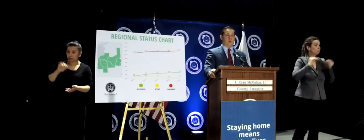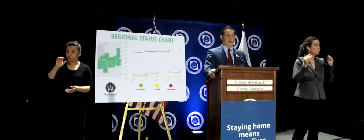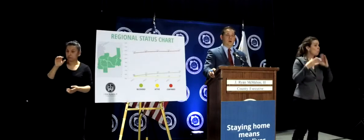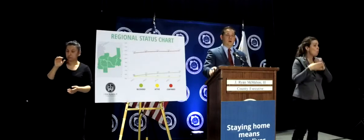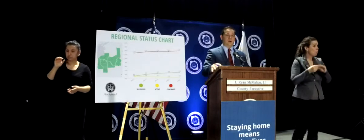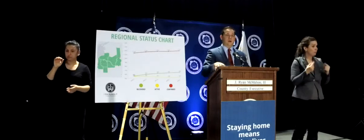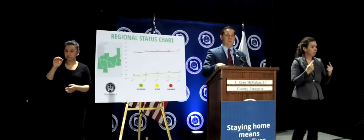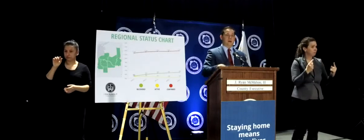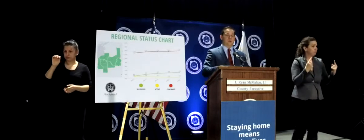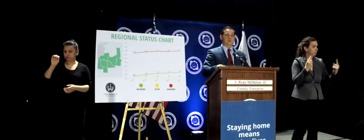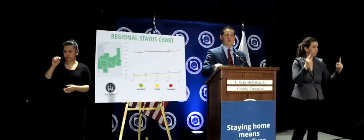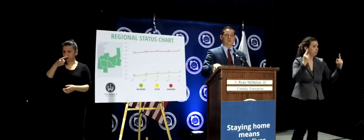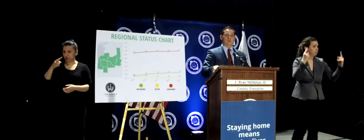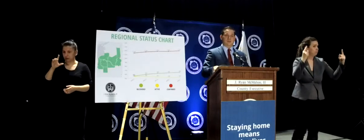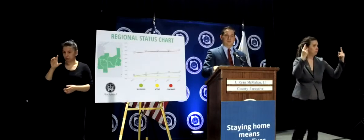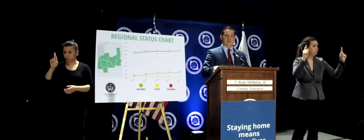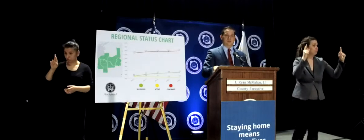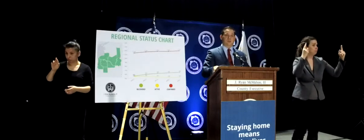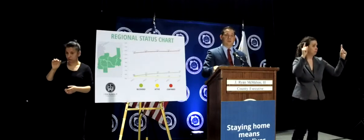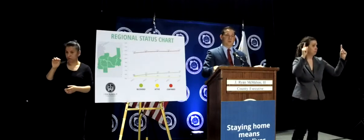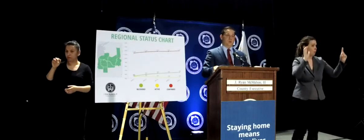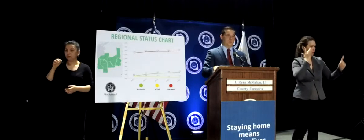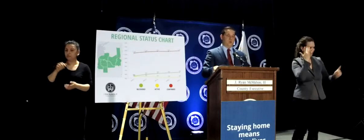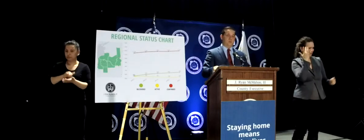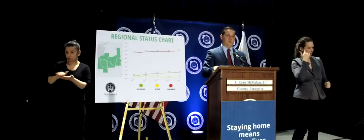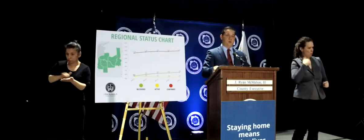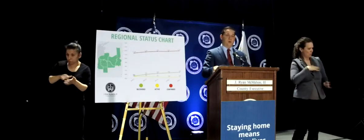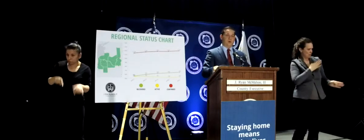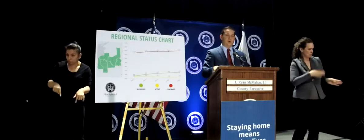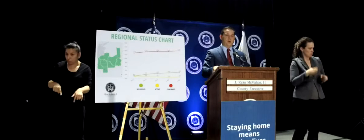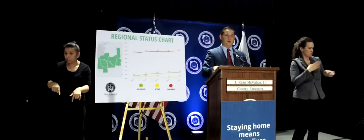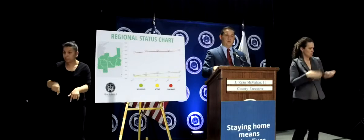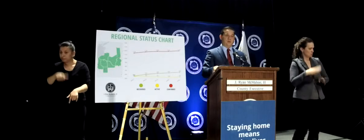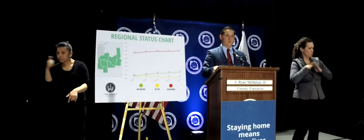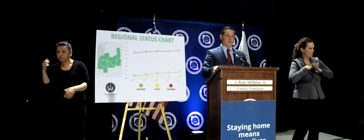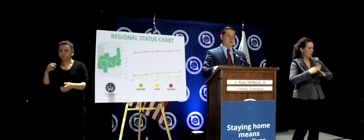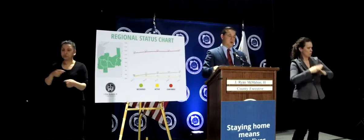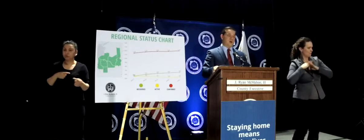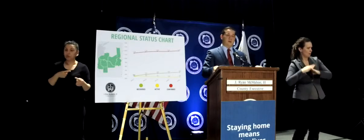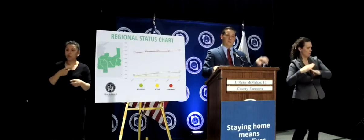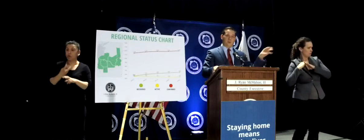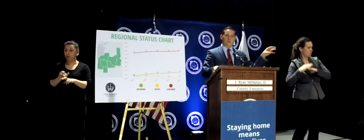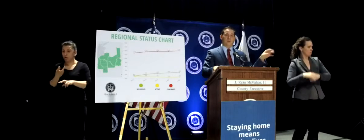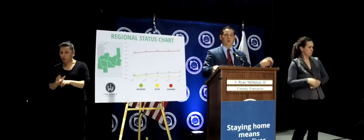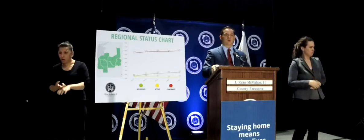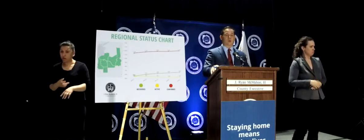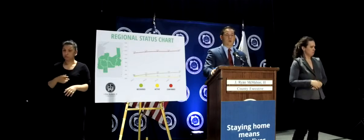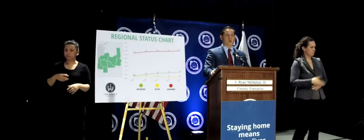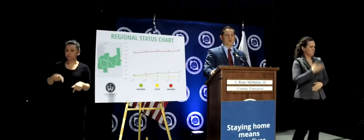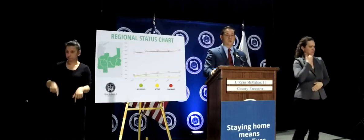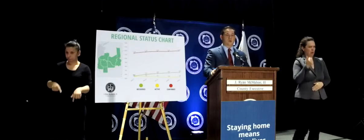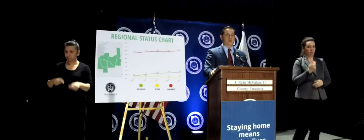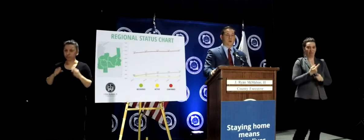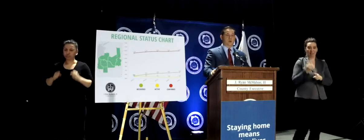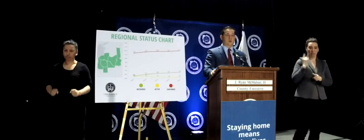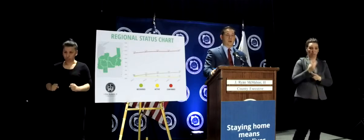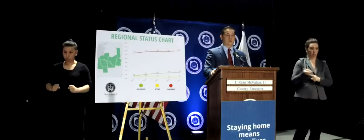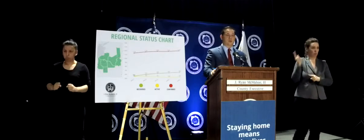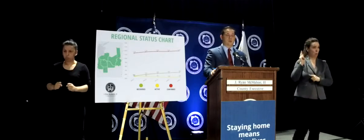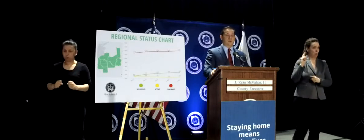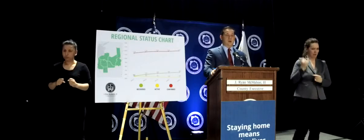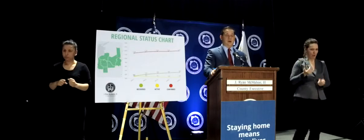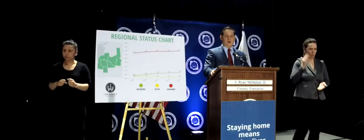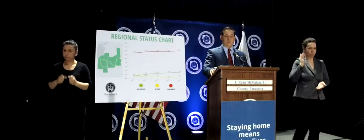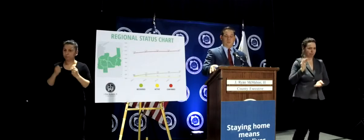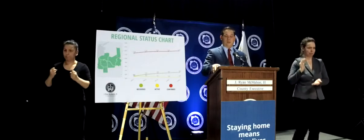think we're in a better position this week than we were the week before, which we were stronger than the week before. So things are going in the right